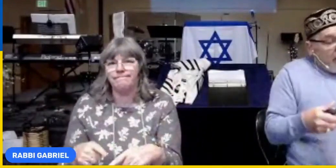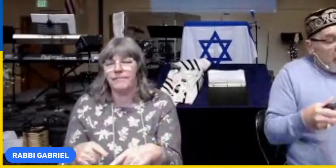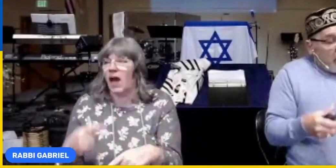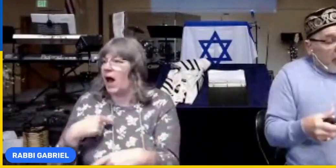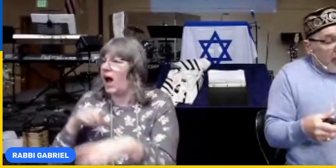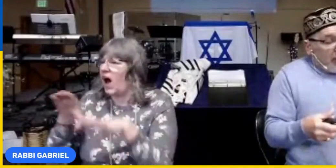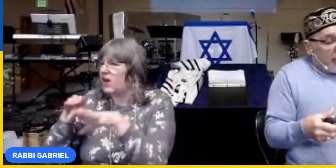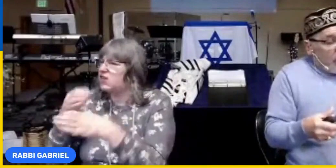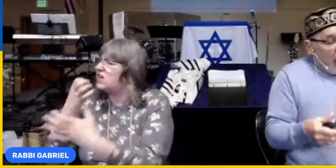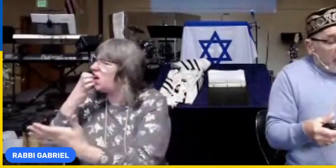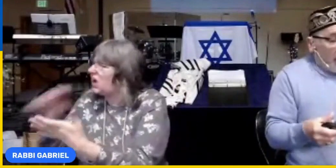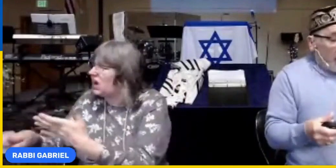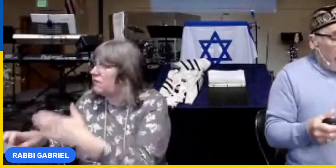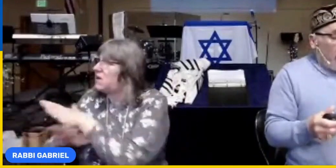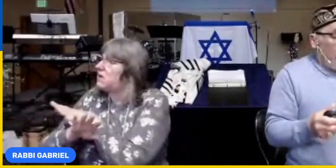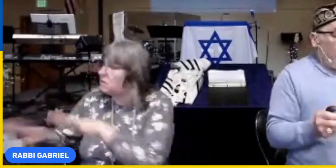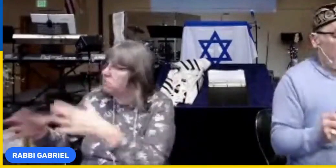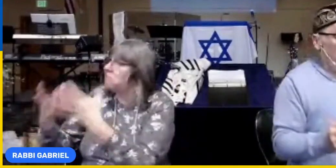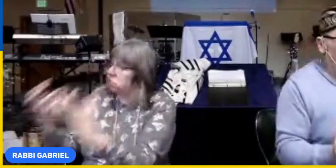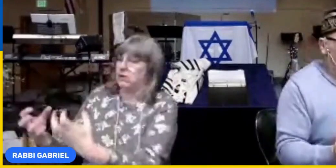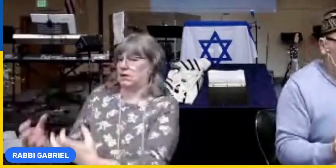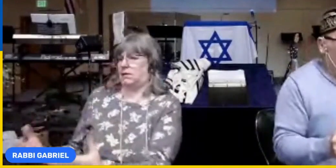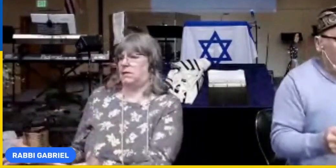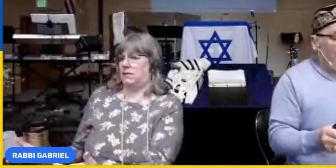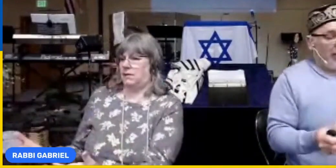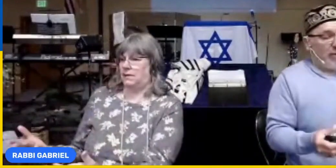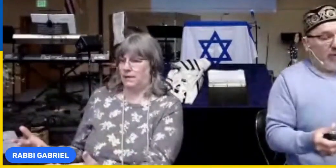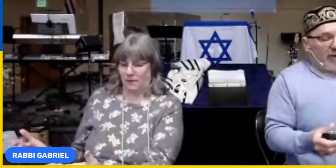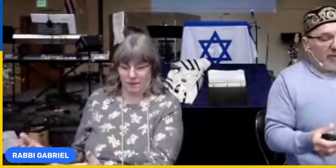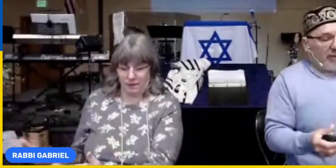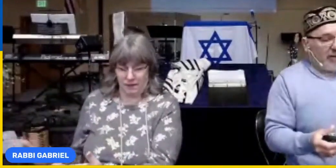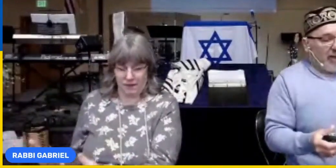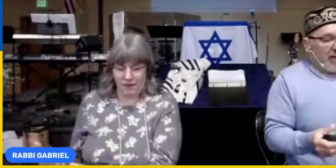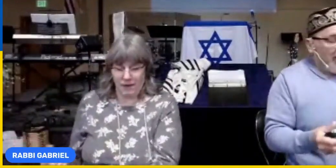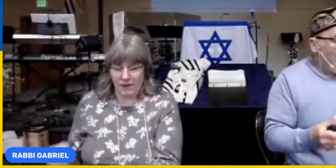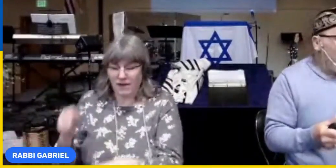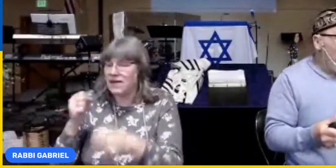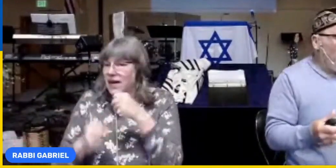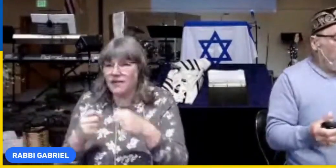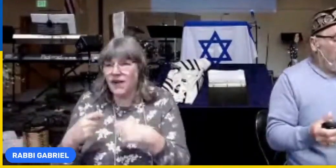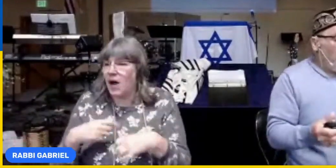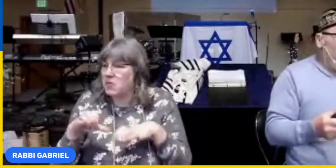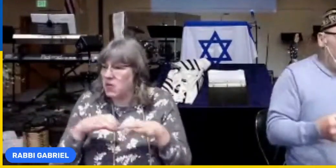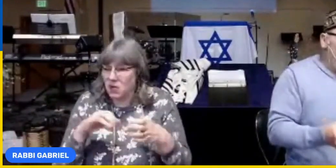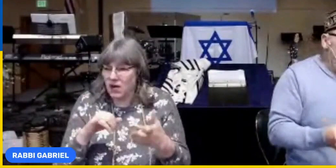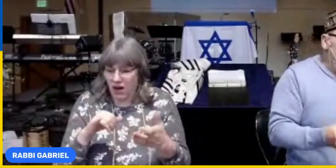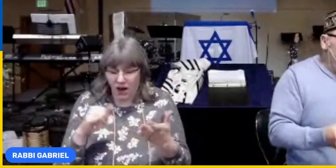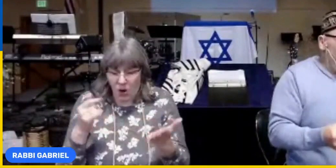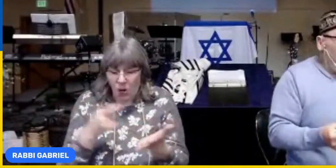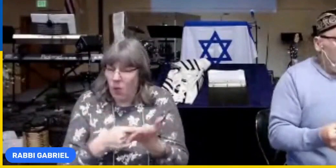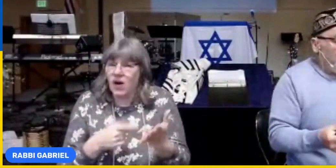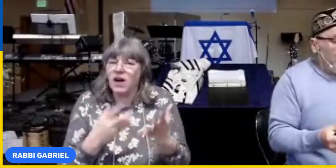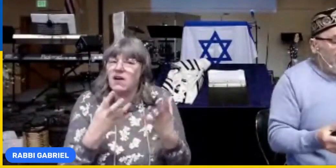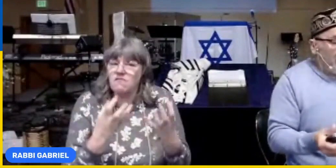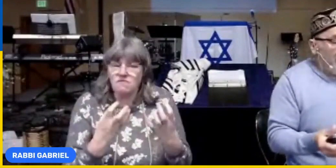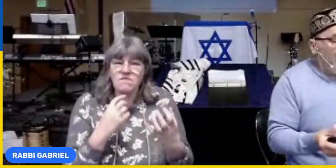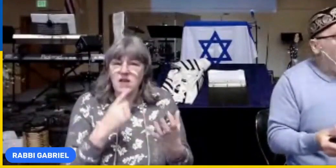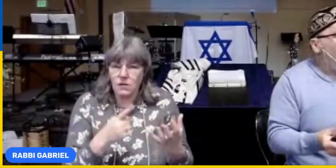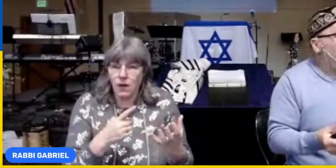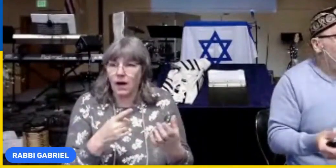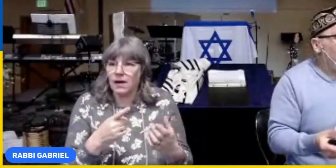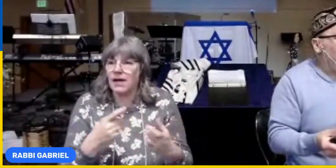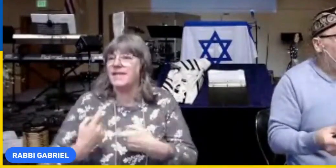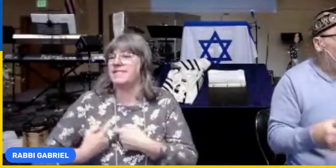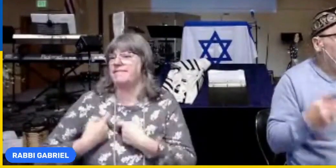But if I'm doing what the real me doesn't want, it is no longer the real me, but it is the